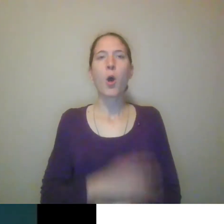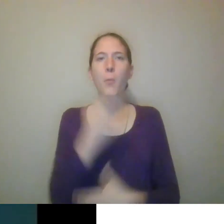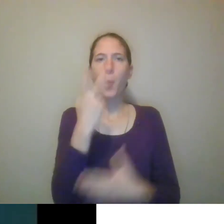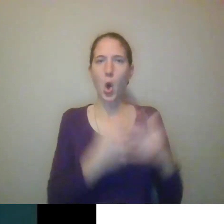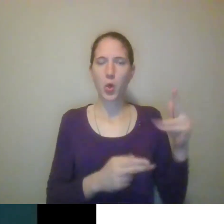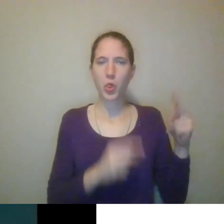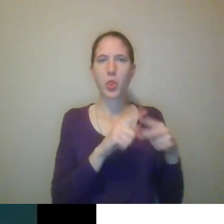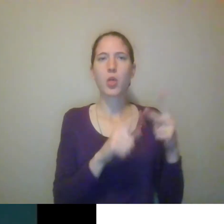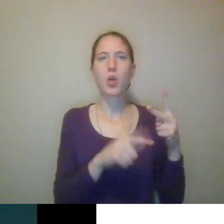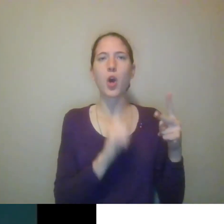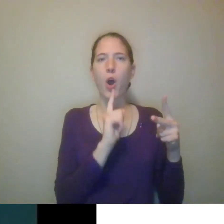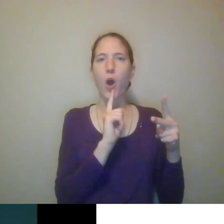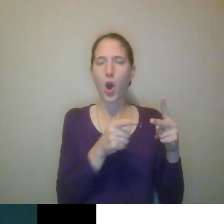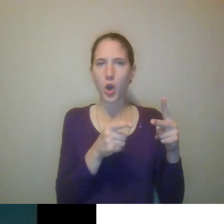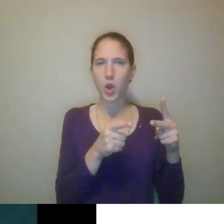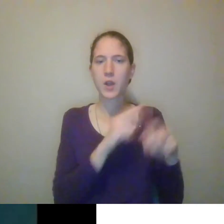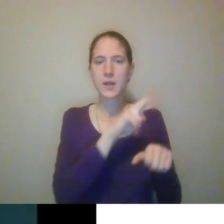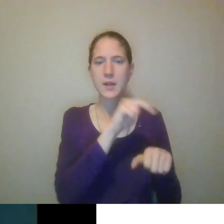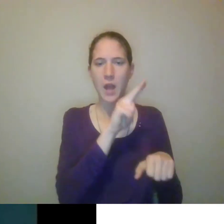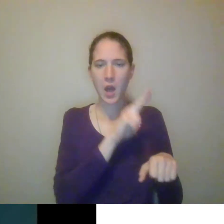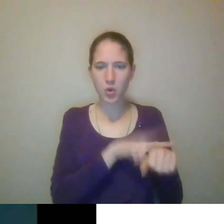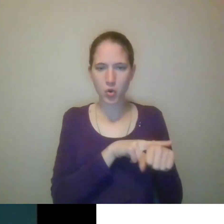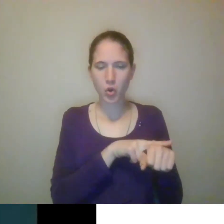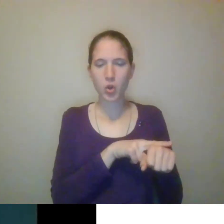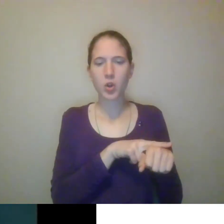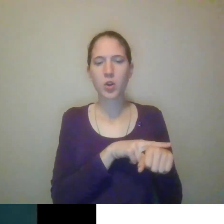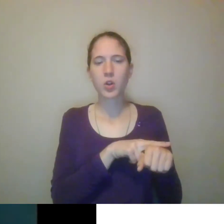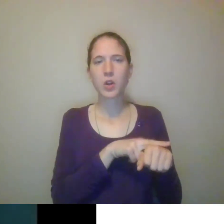are naturally